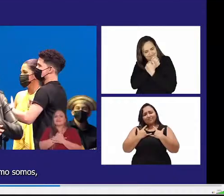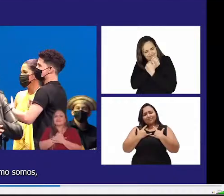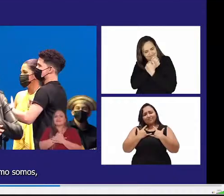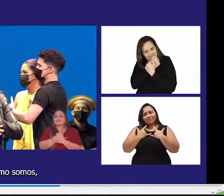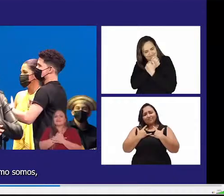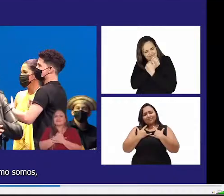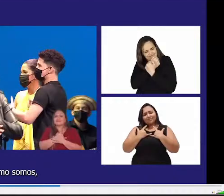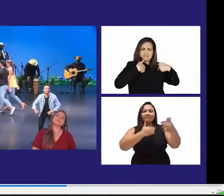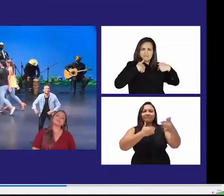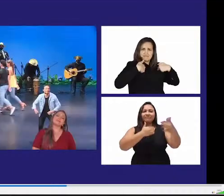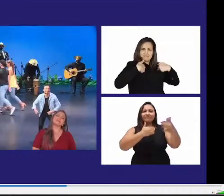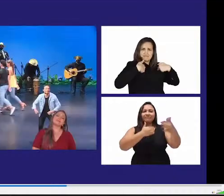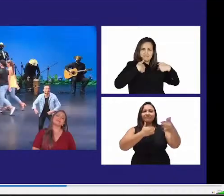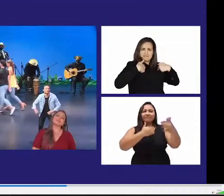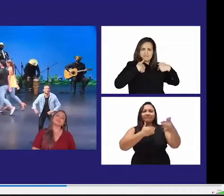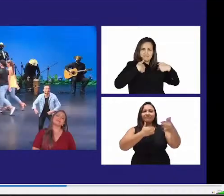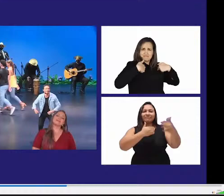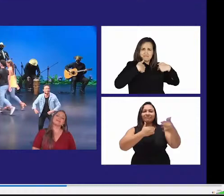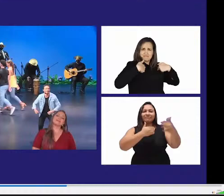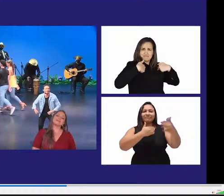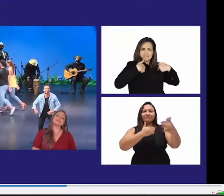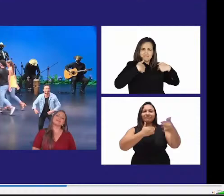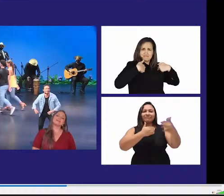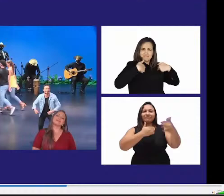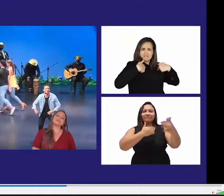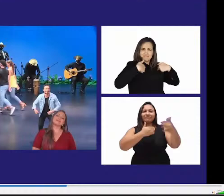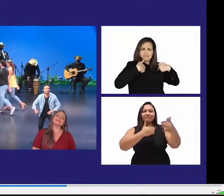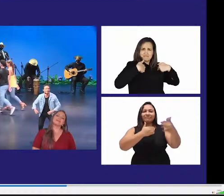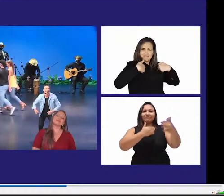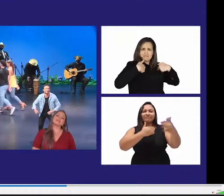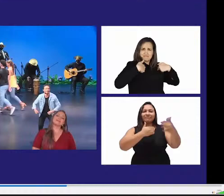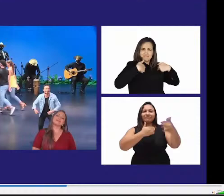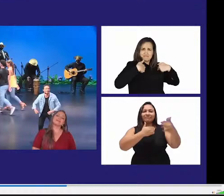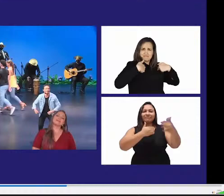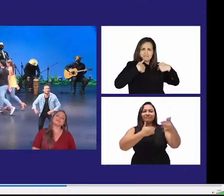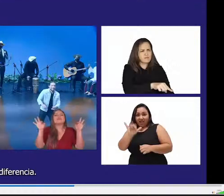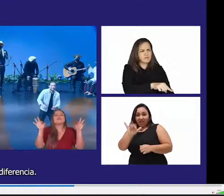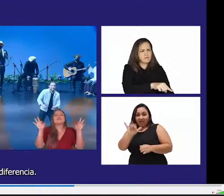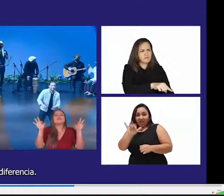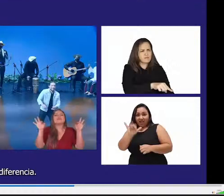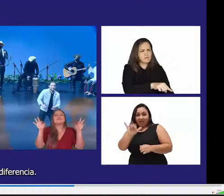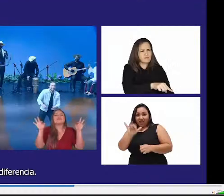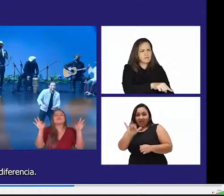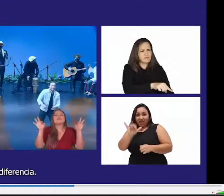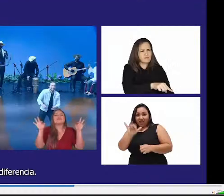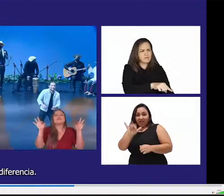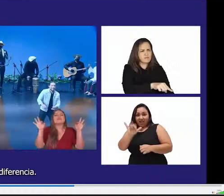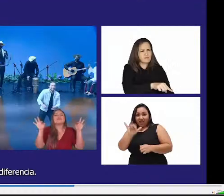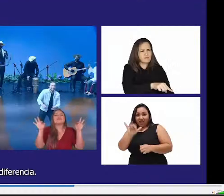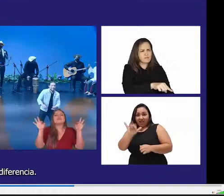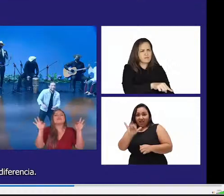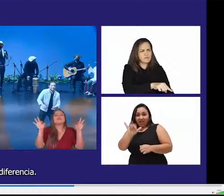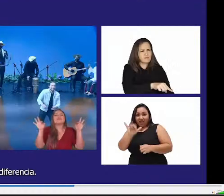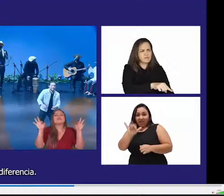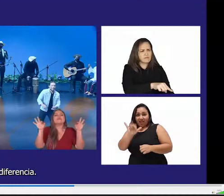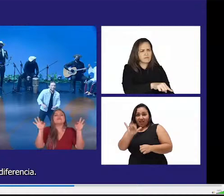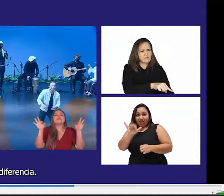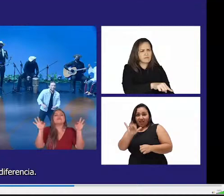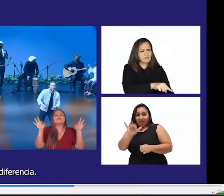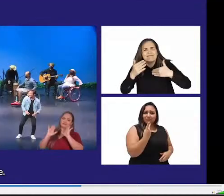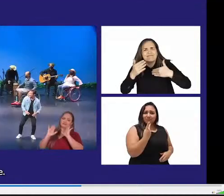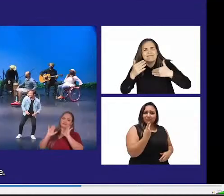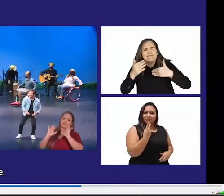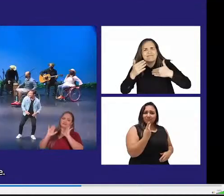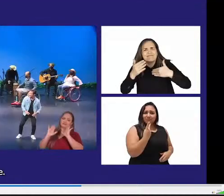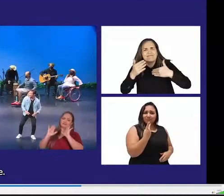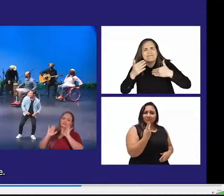we are without caring about differences of what we say and what we do will be more worth it than any